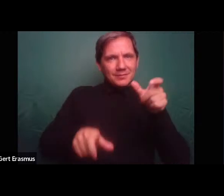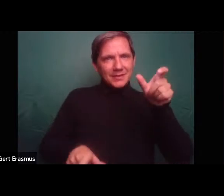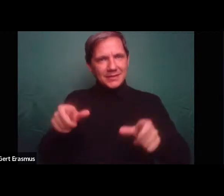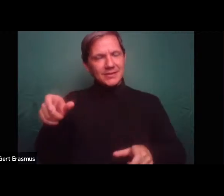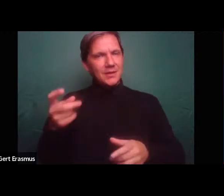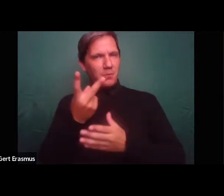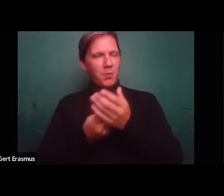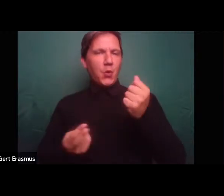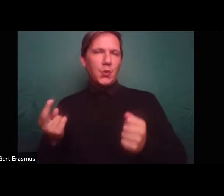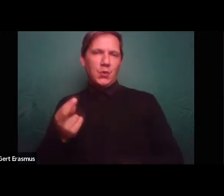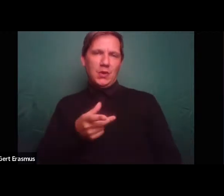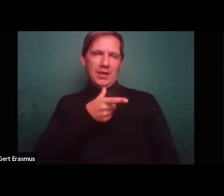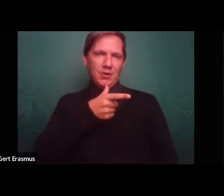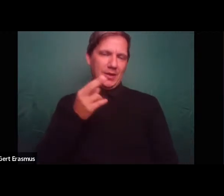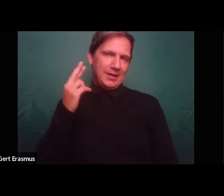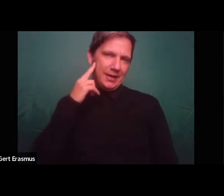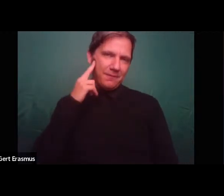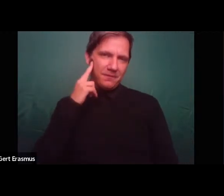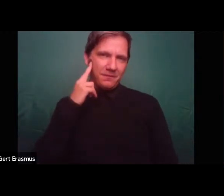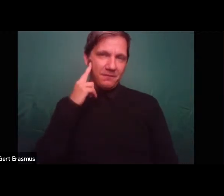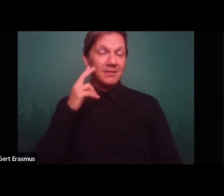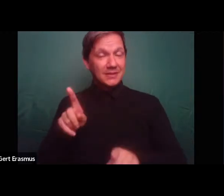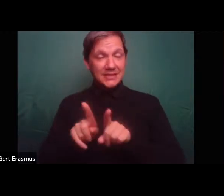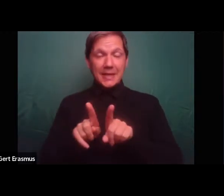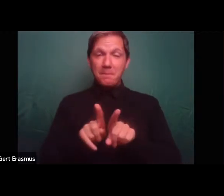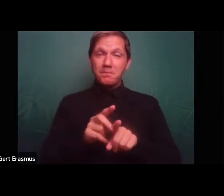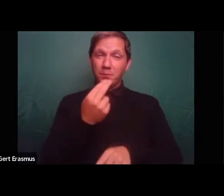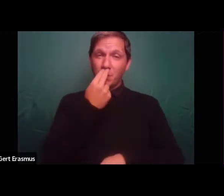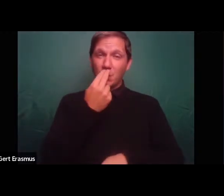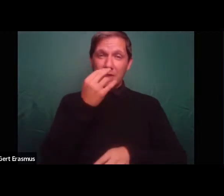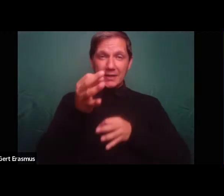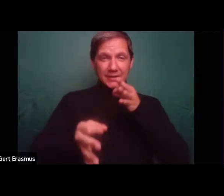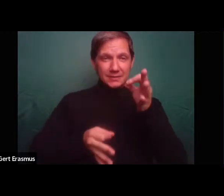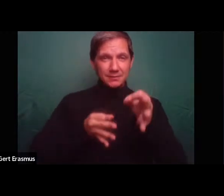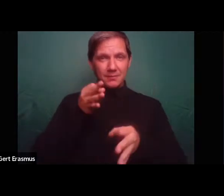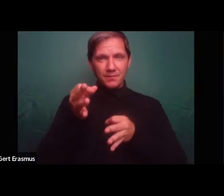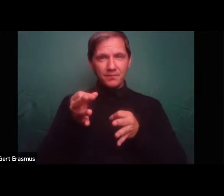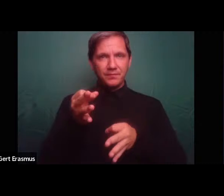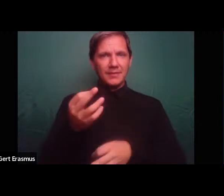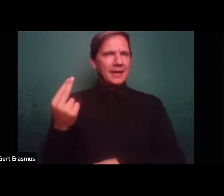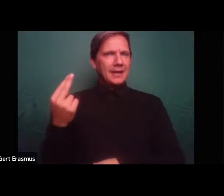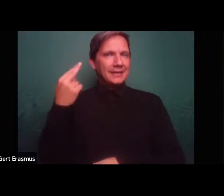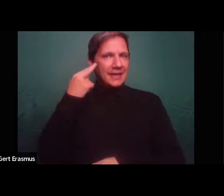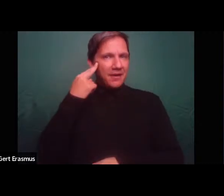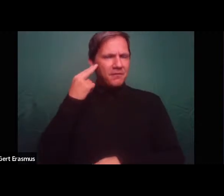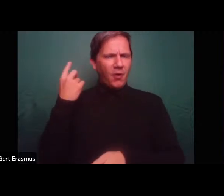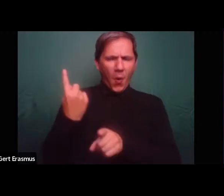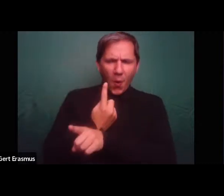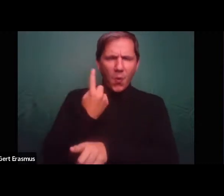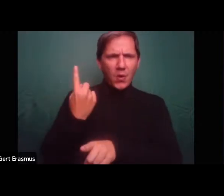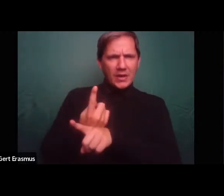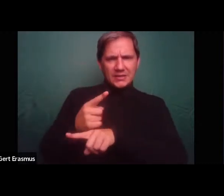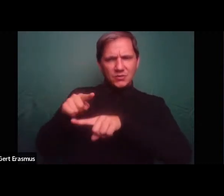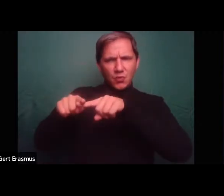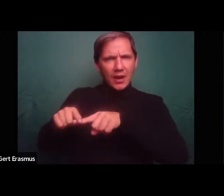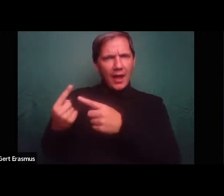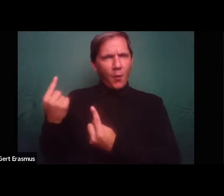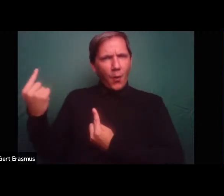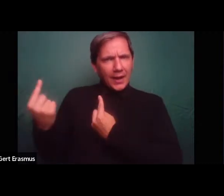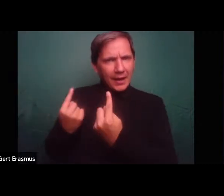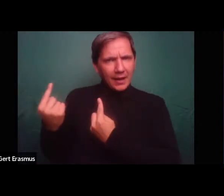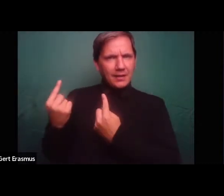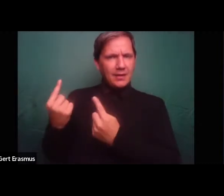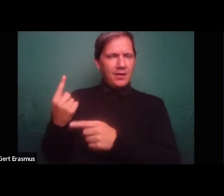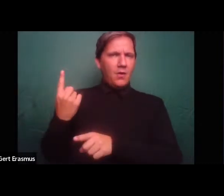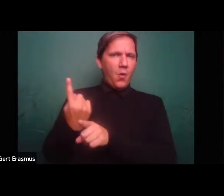hearing students, so that, as Modiegi pointed out, so that the deaf students aren't solely reliant on each other and the